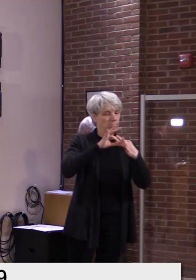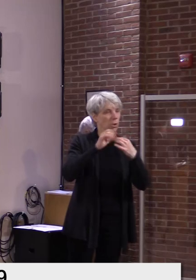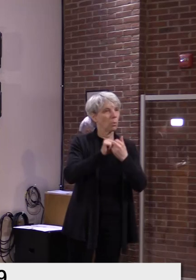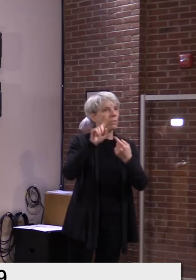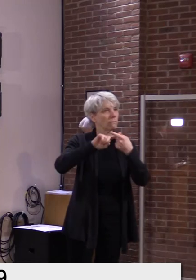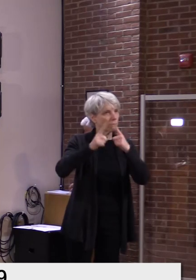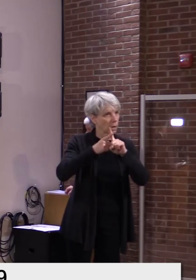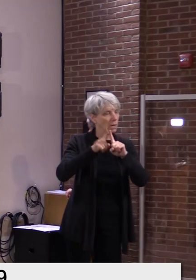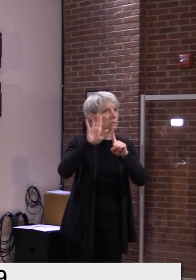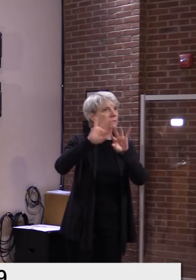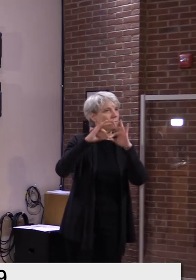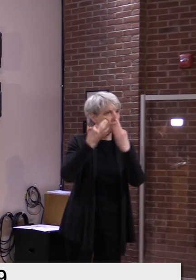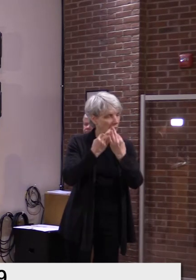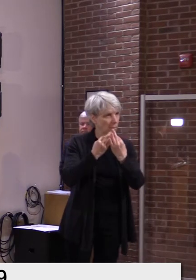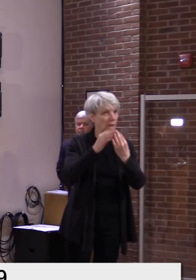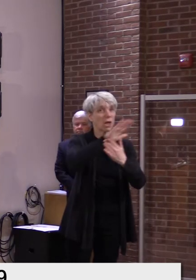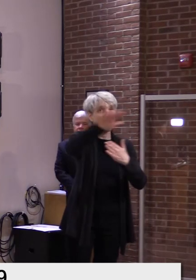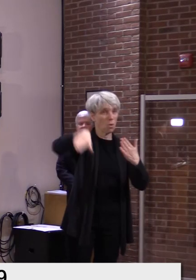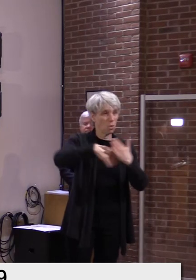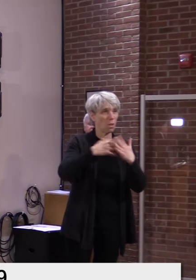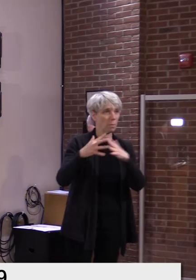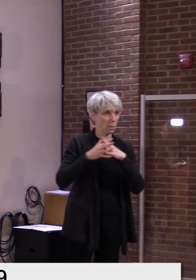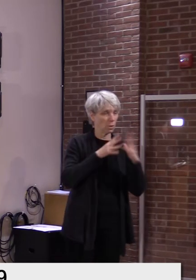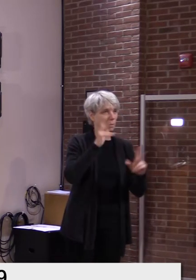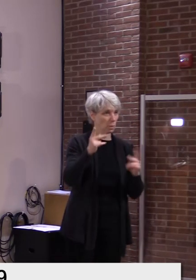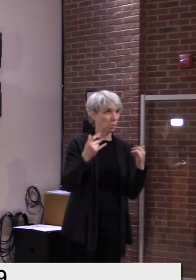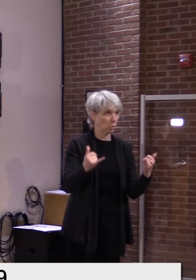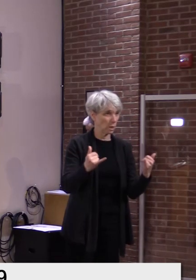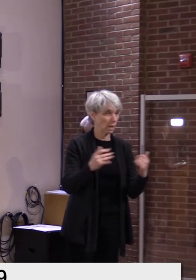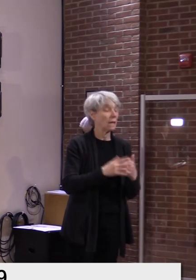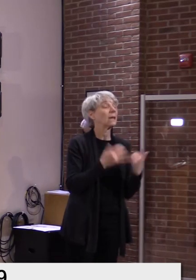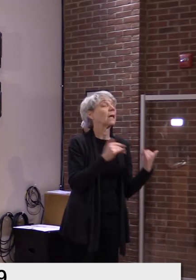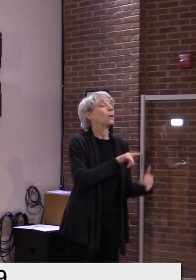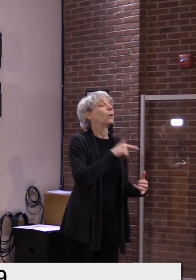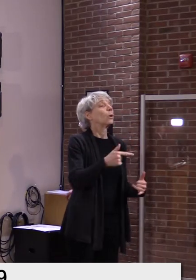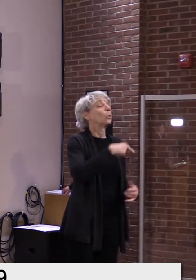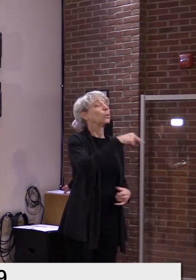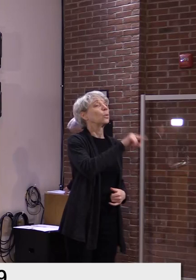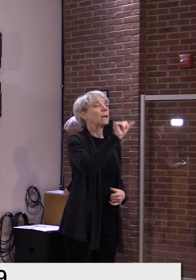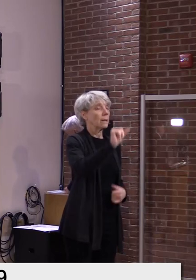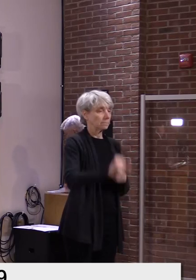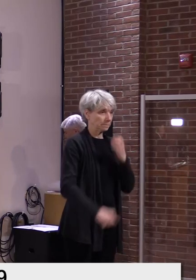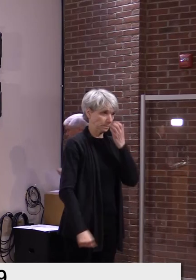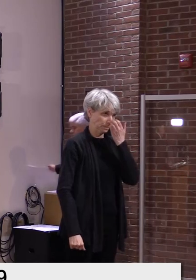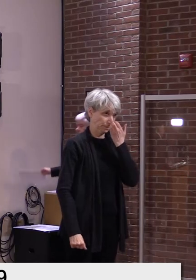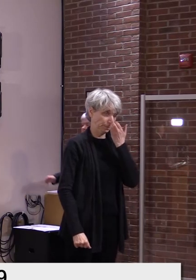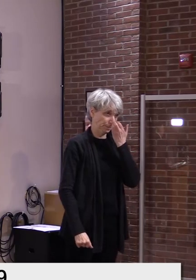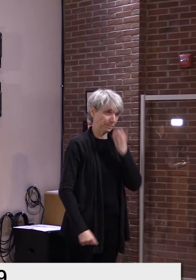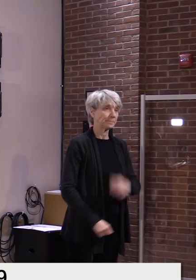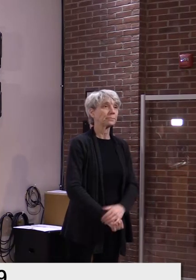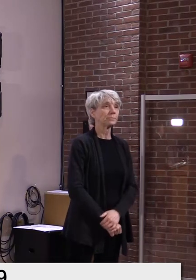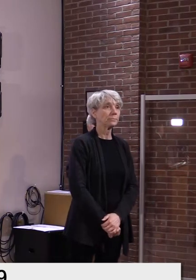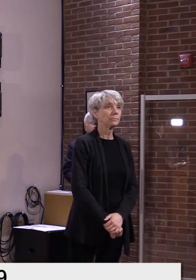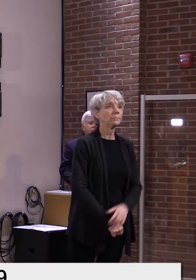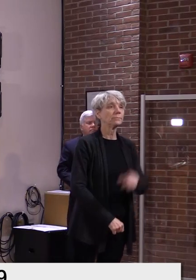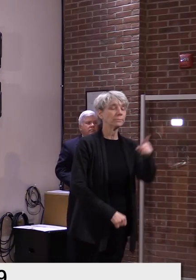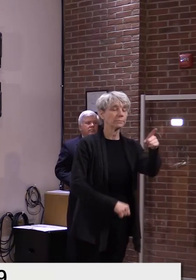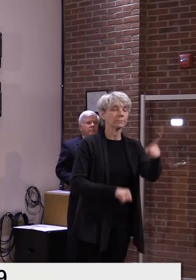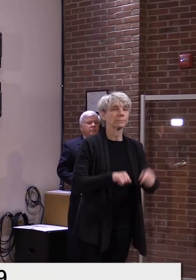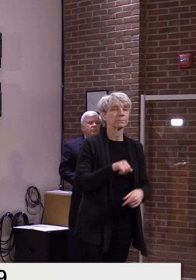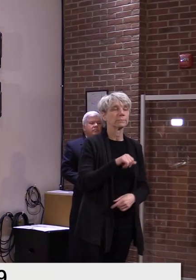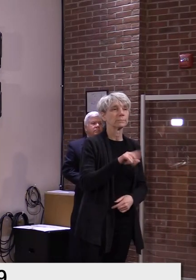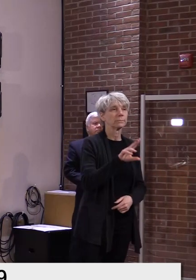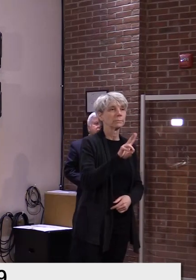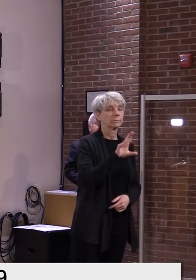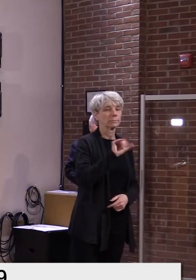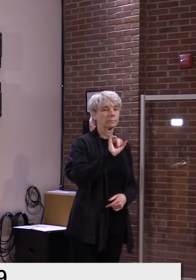to questions, or start questions, I guess. All right, we'll start with Calvin. Thank you, Governor. Probably for Dr.